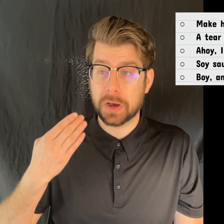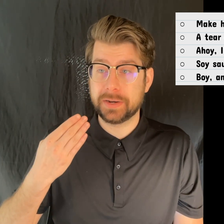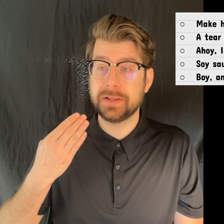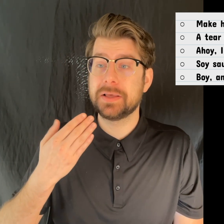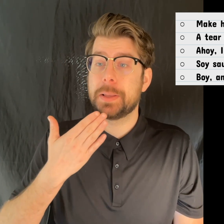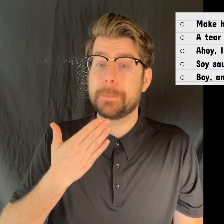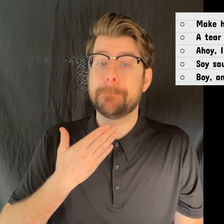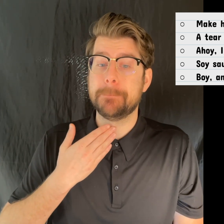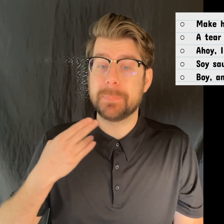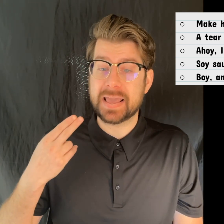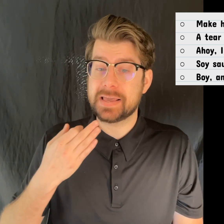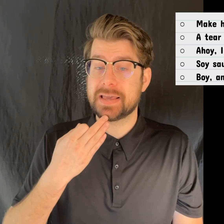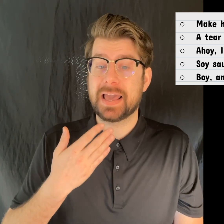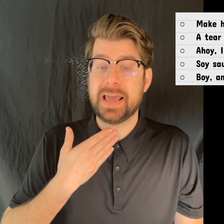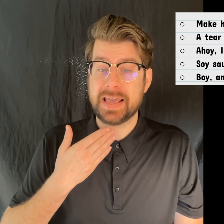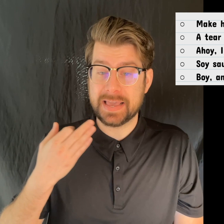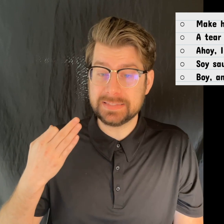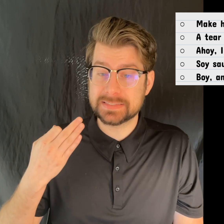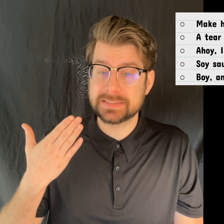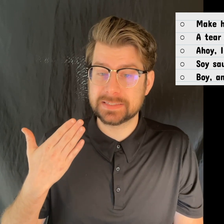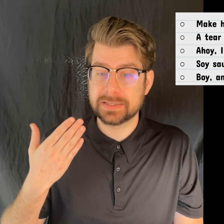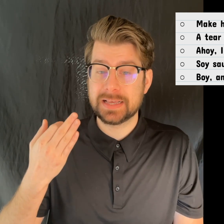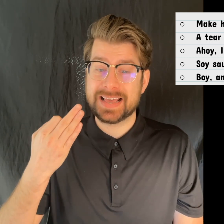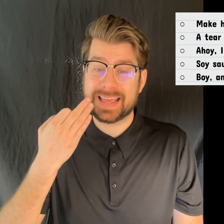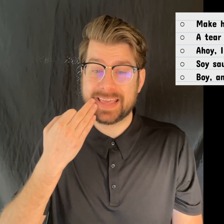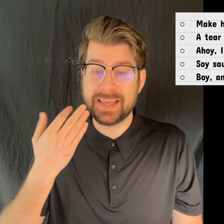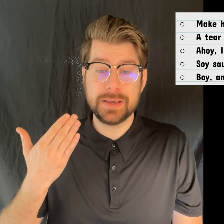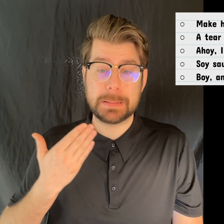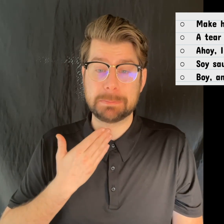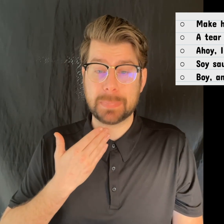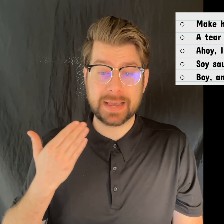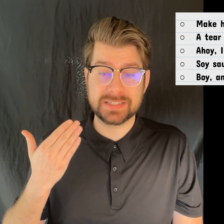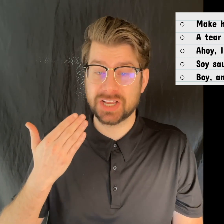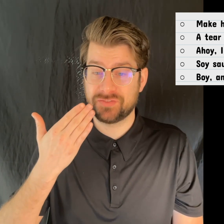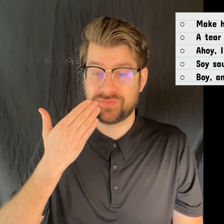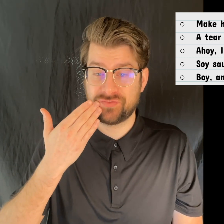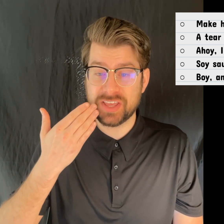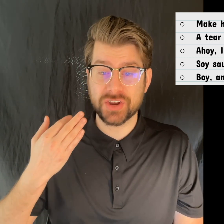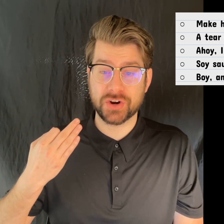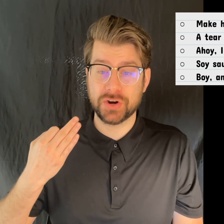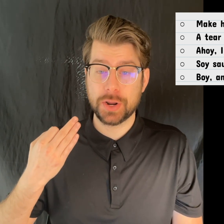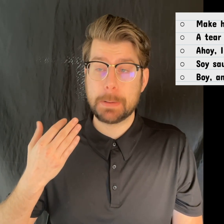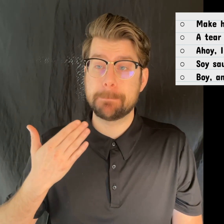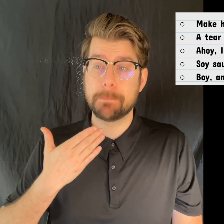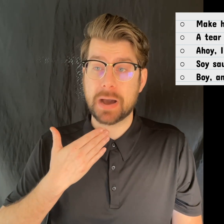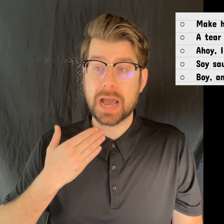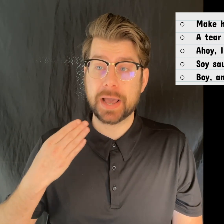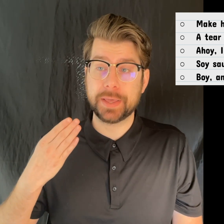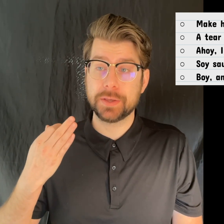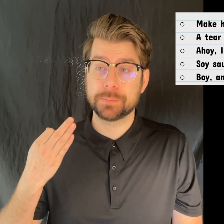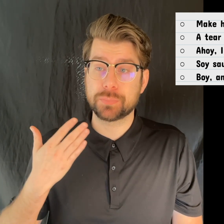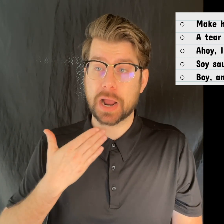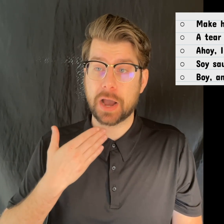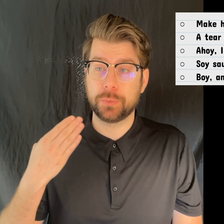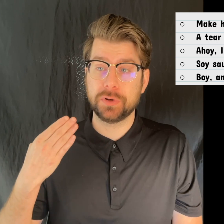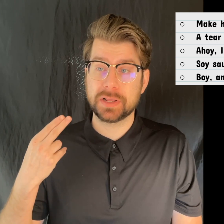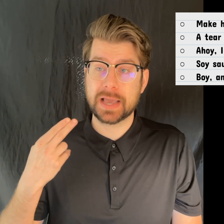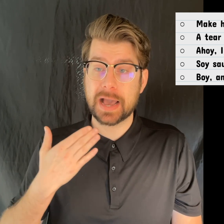1. Make haste. He might fear my brown